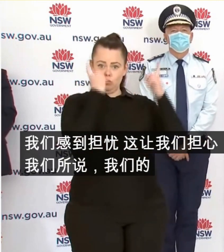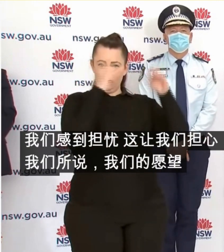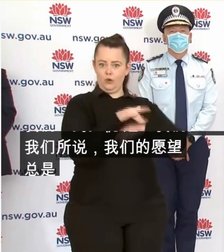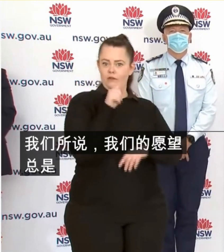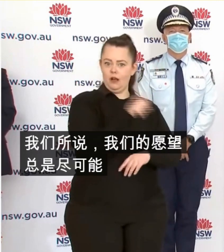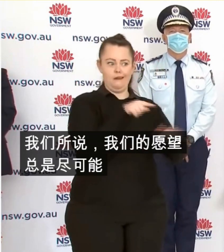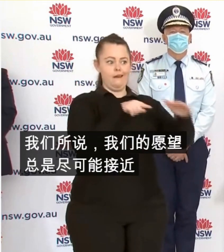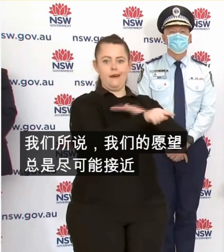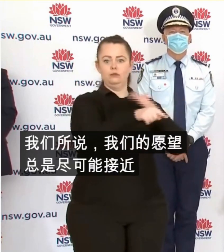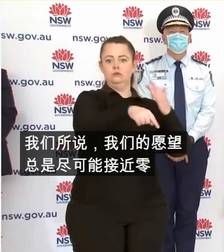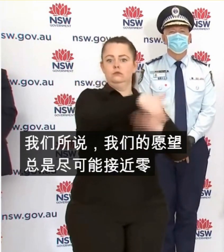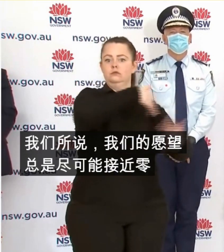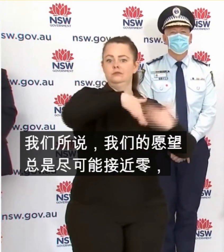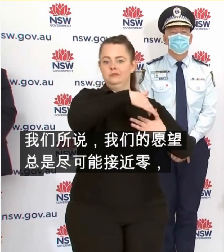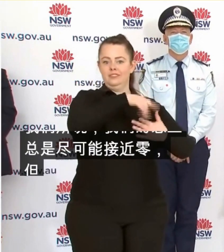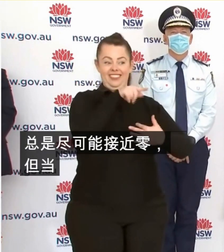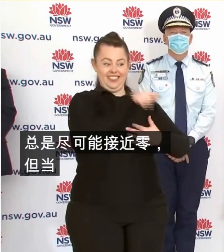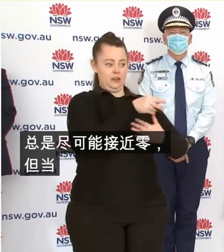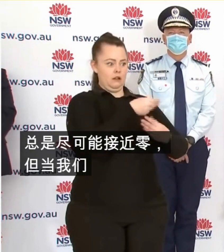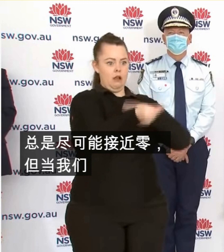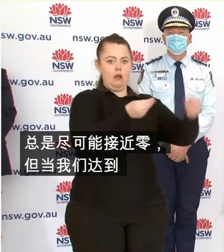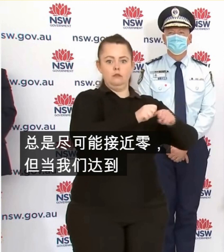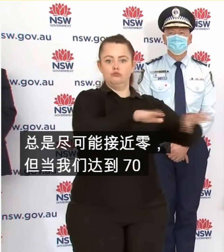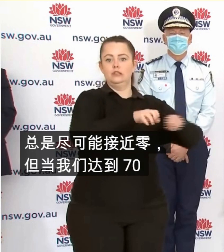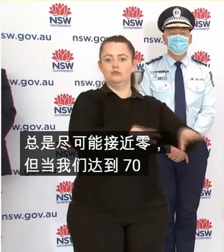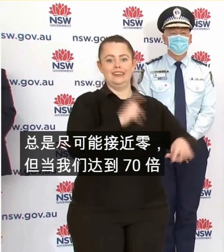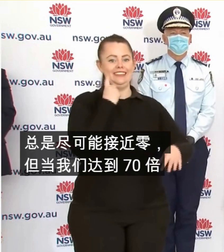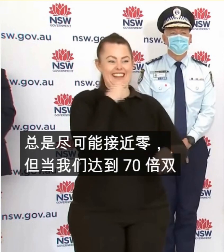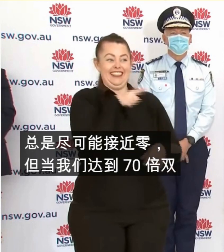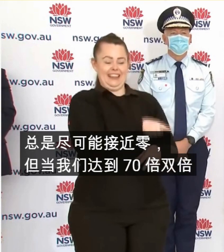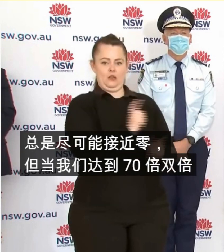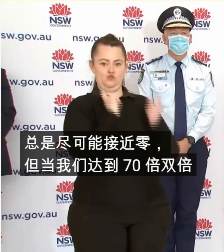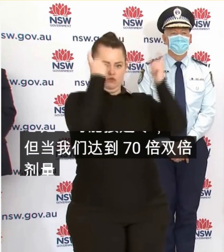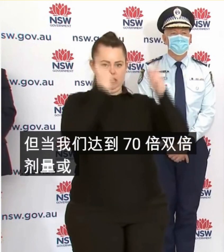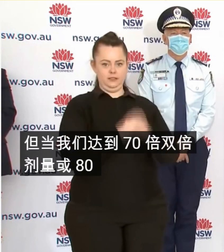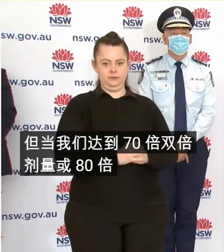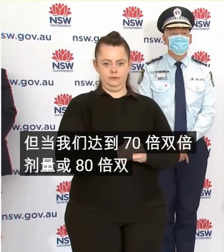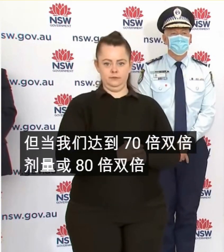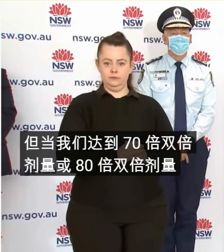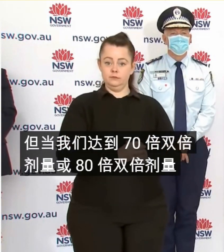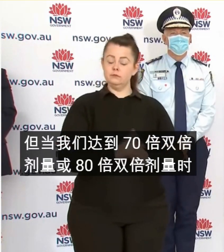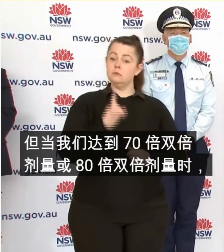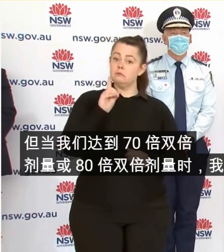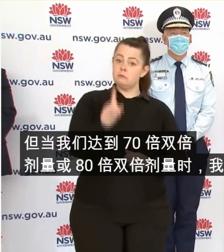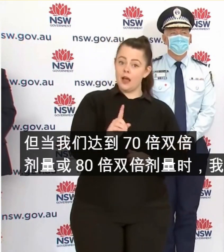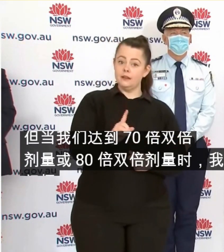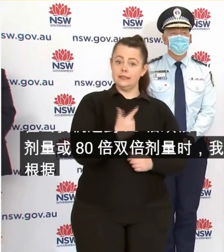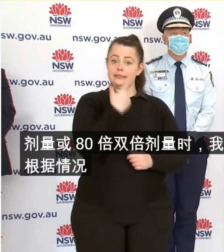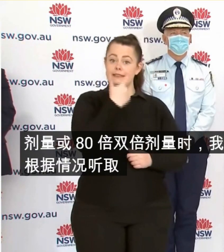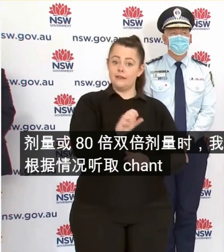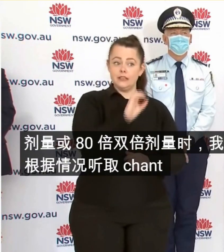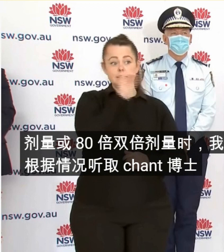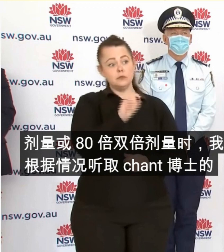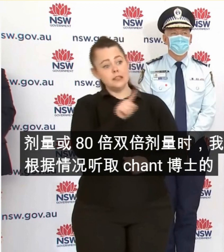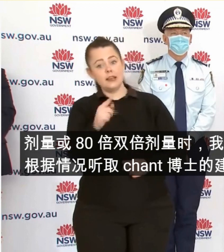our aspiration is always to get as close to that zero number as possible. But when we get to 70% double dose or 80% double dose, we'll